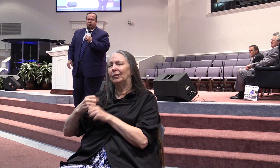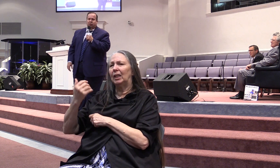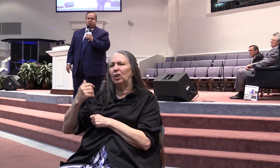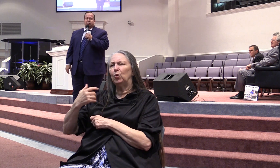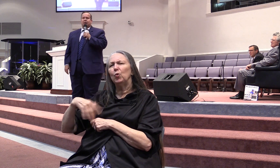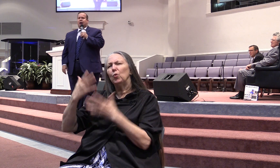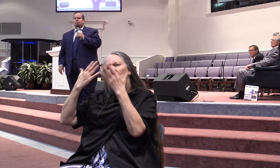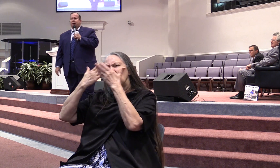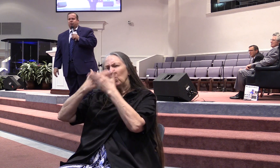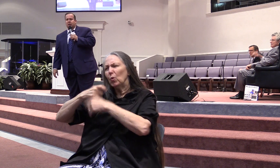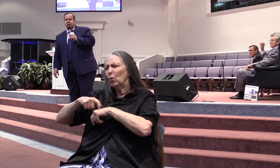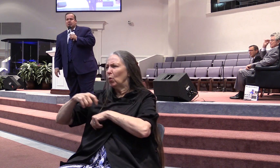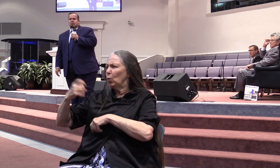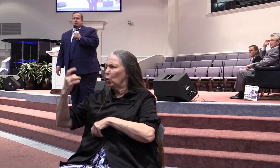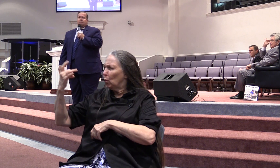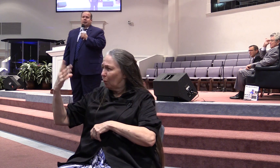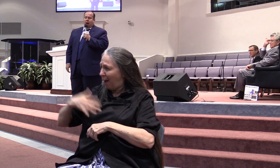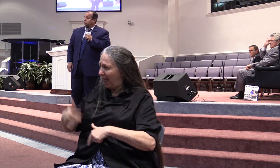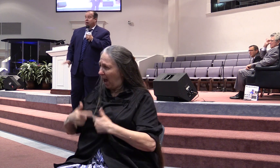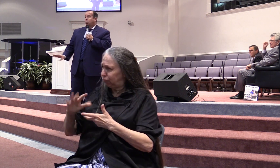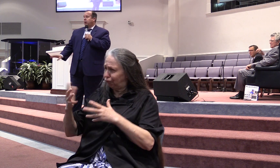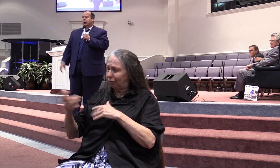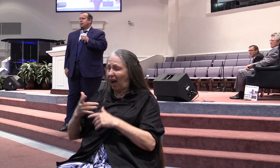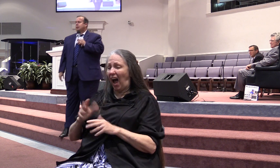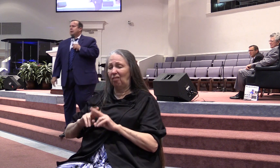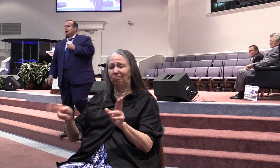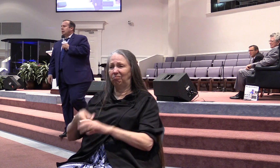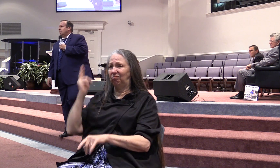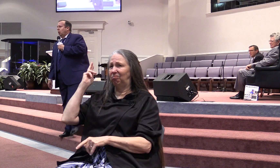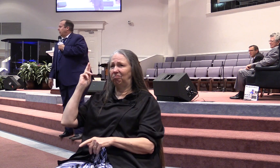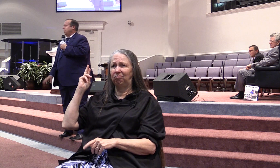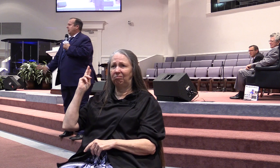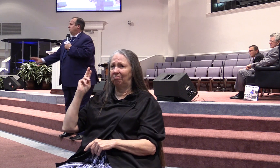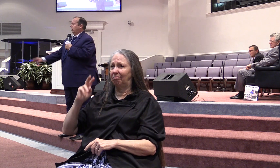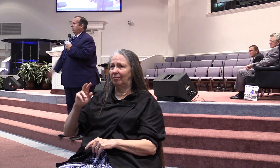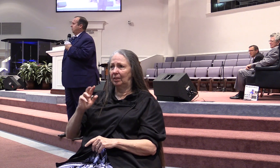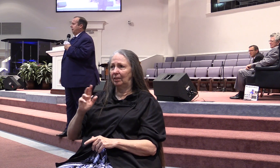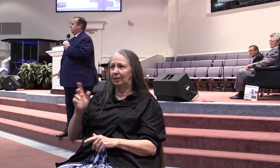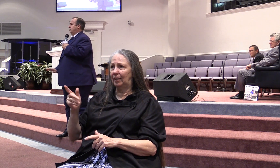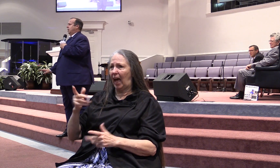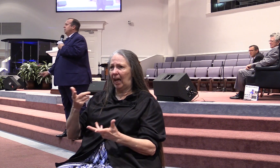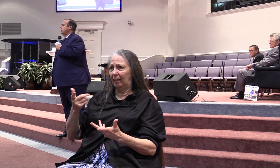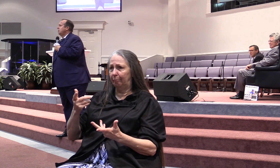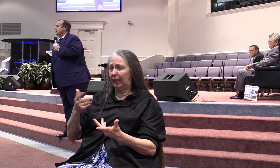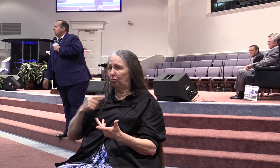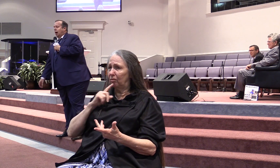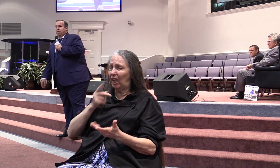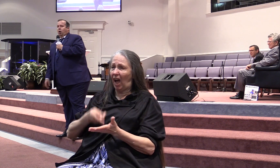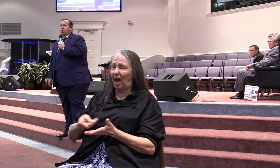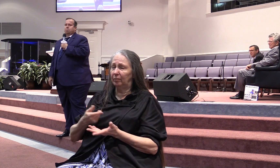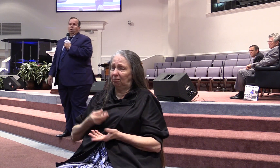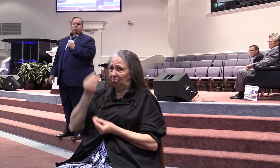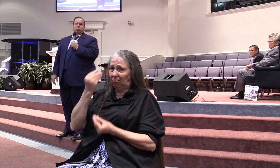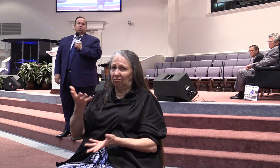the darkest stretches of my time pastoring. I was ready to quit. Hope that doesn't make you think less of me, but I was done. I've